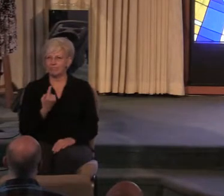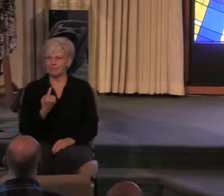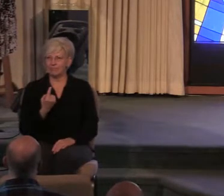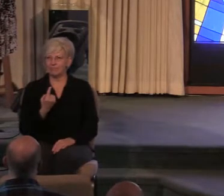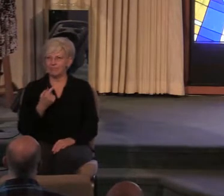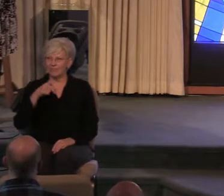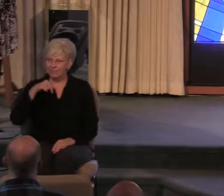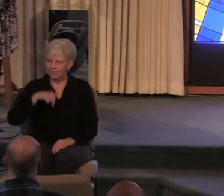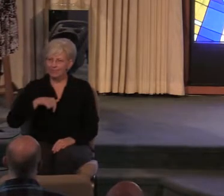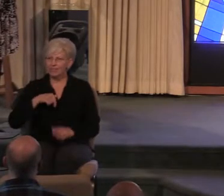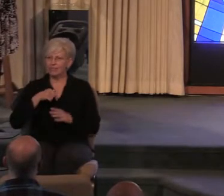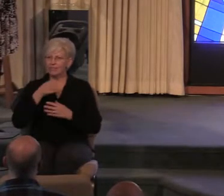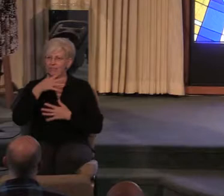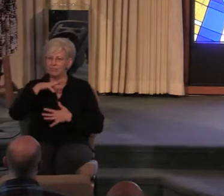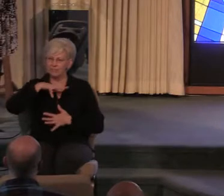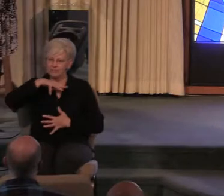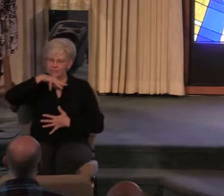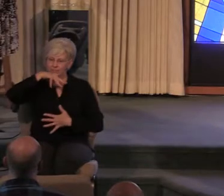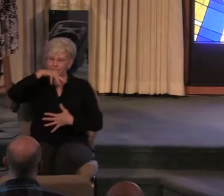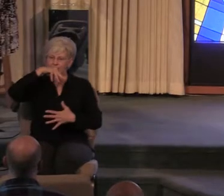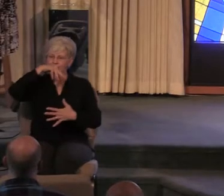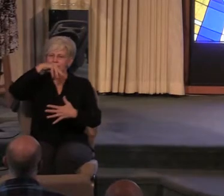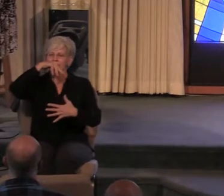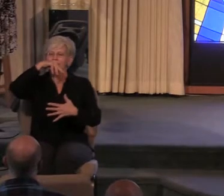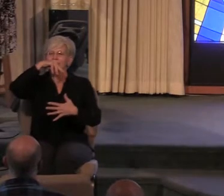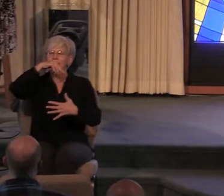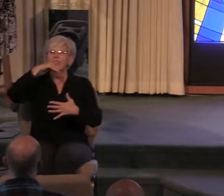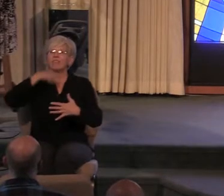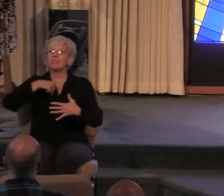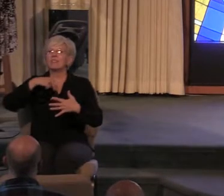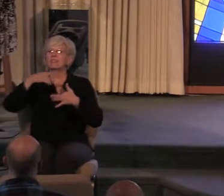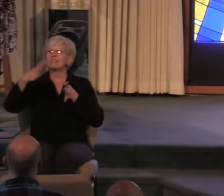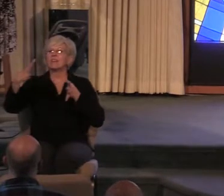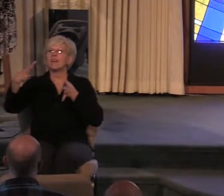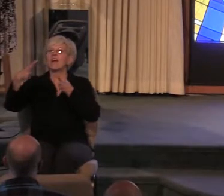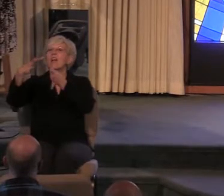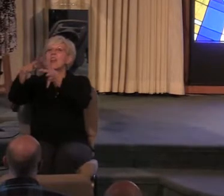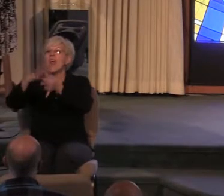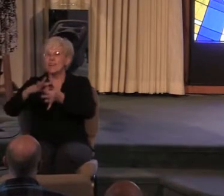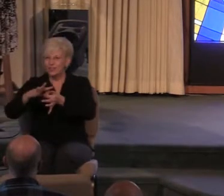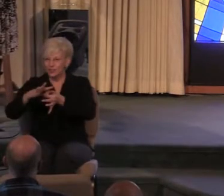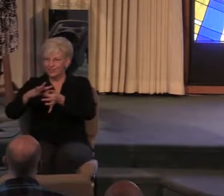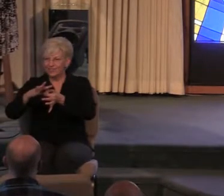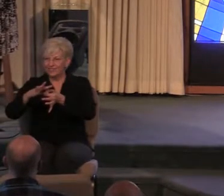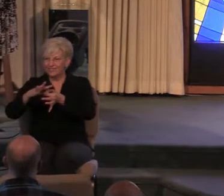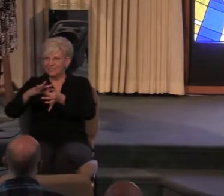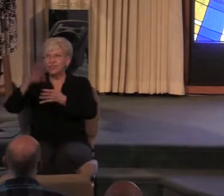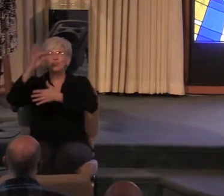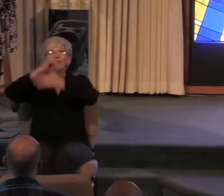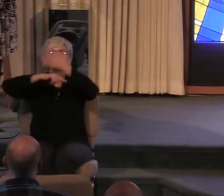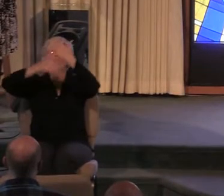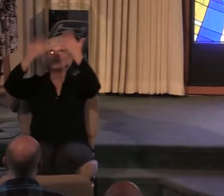this breath, this connection to the universe and all that is.